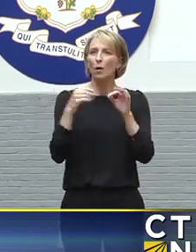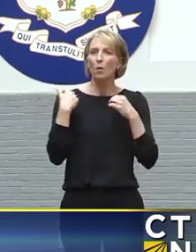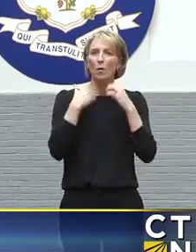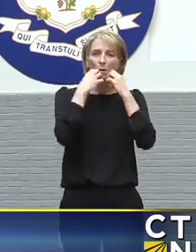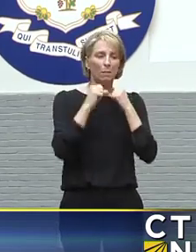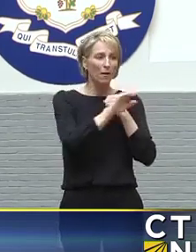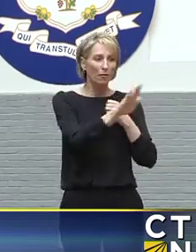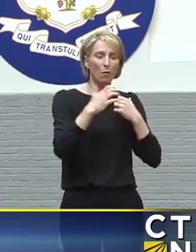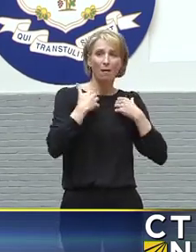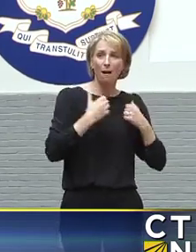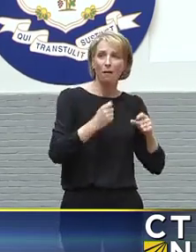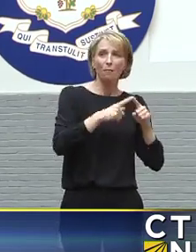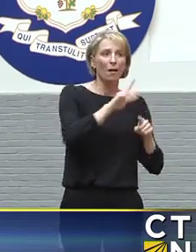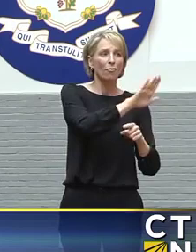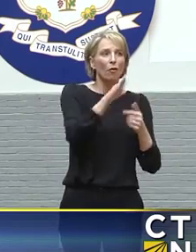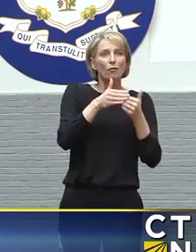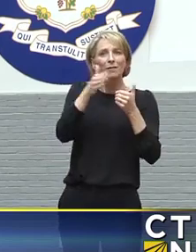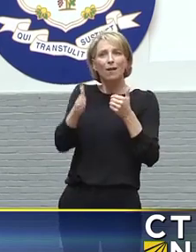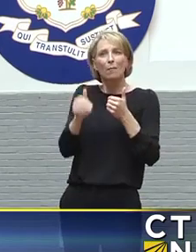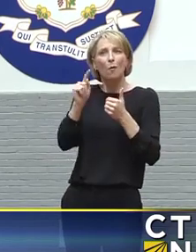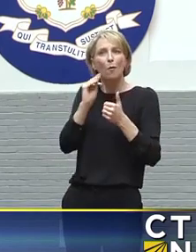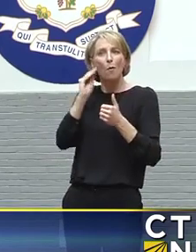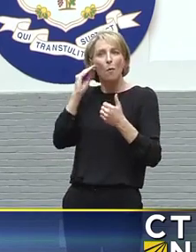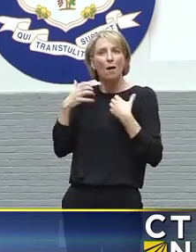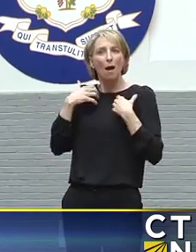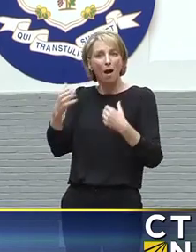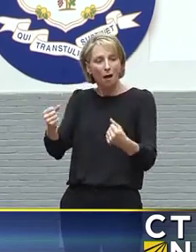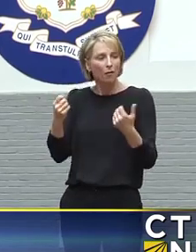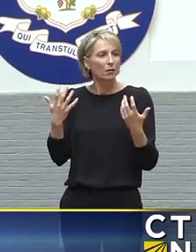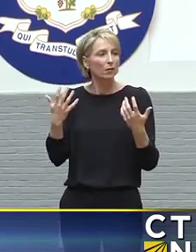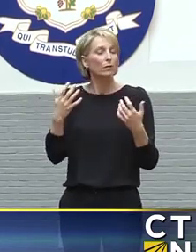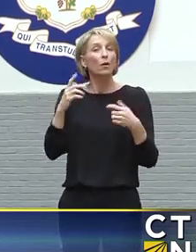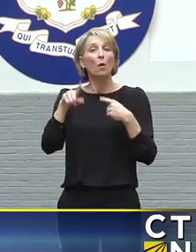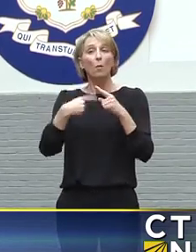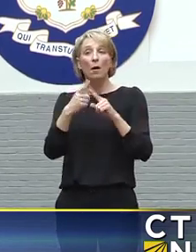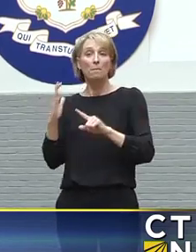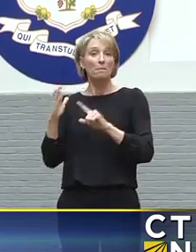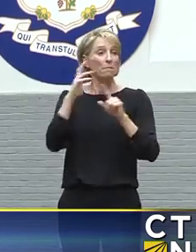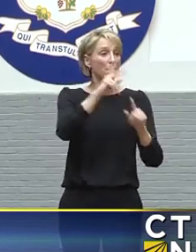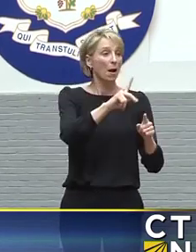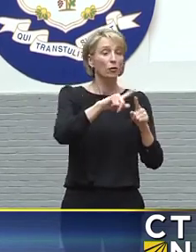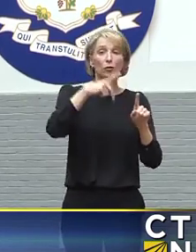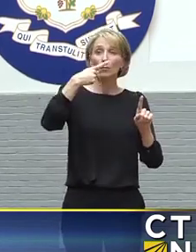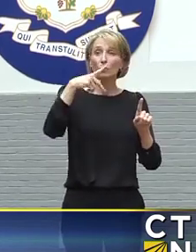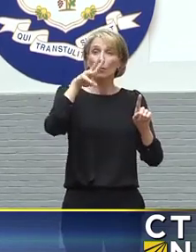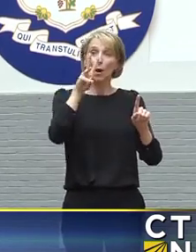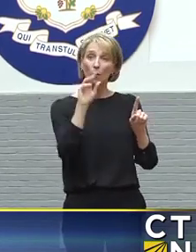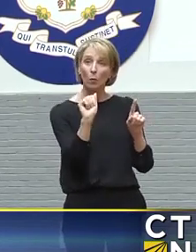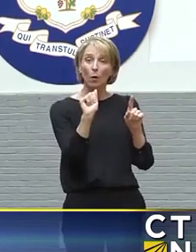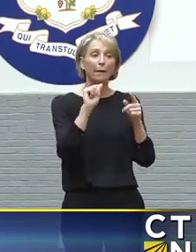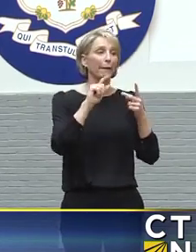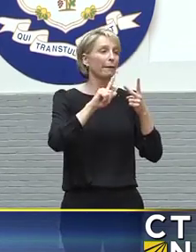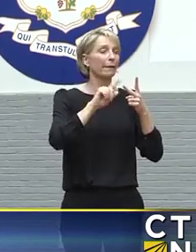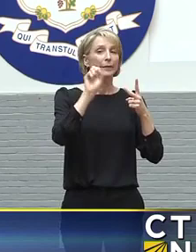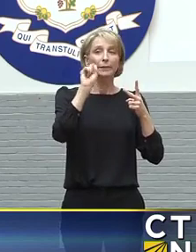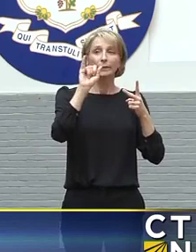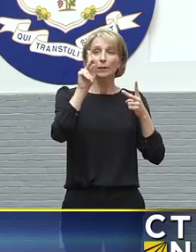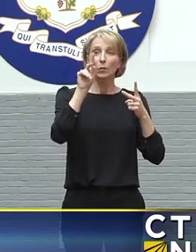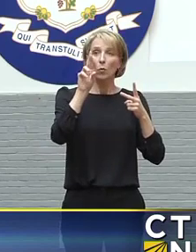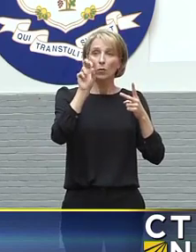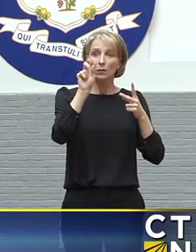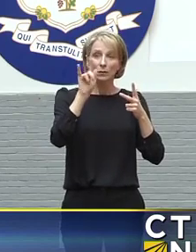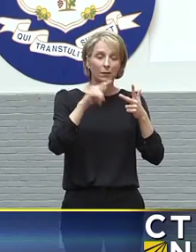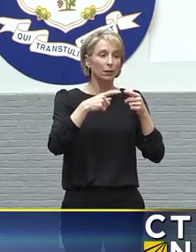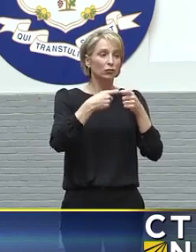neighbors' health, and when they get back to the Pratt & Whitney factory floor, it's important for the employees' safety of all their neighbors there